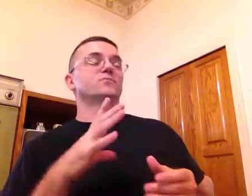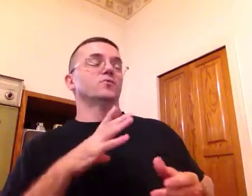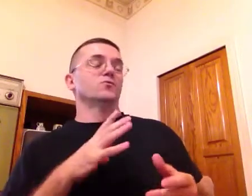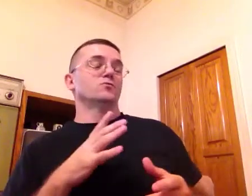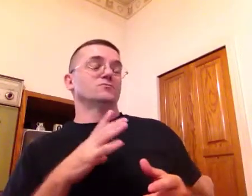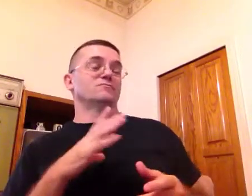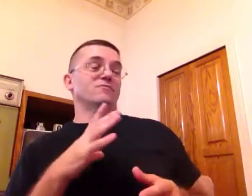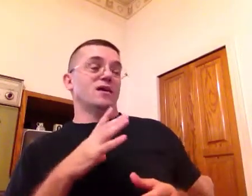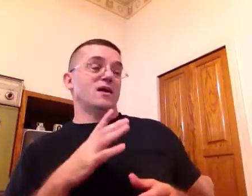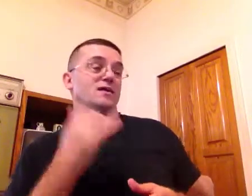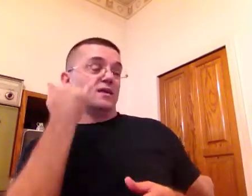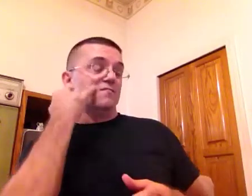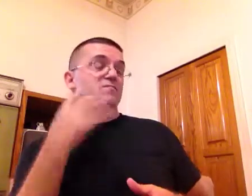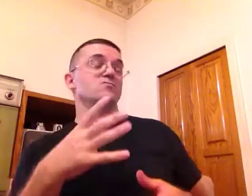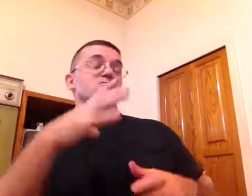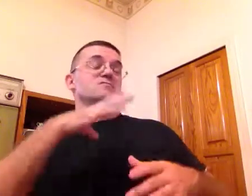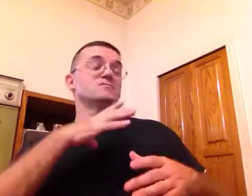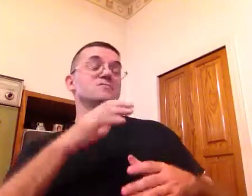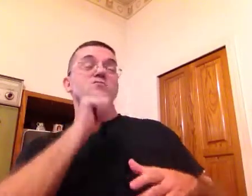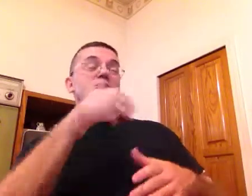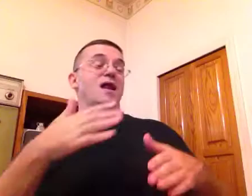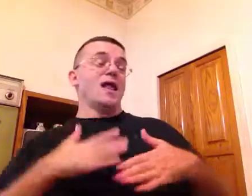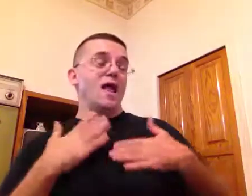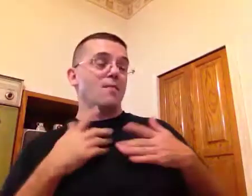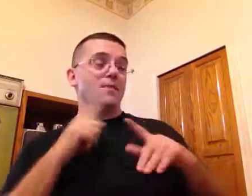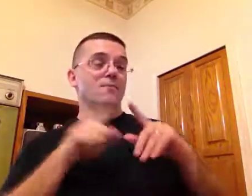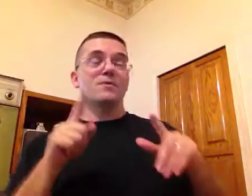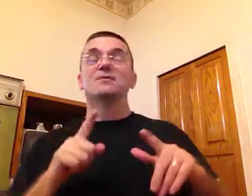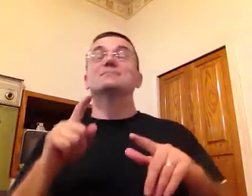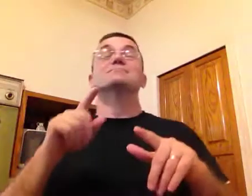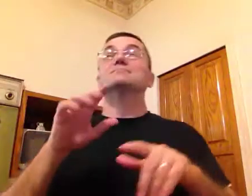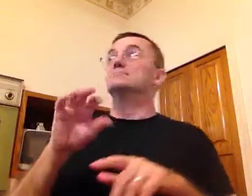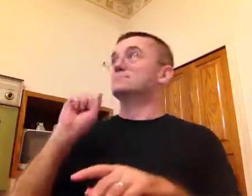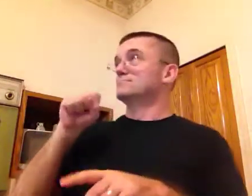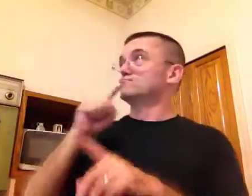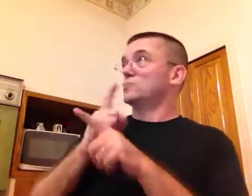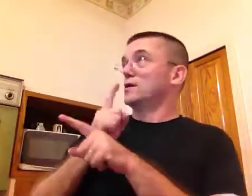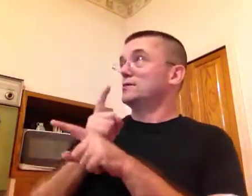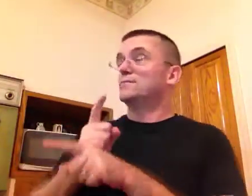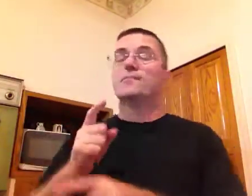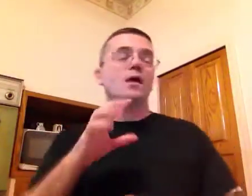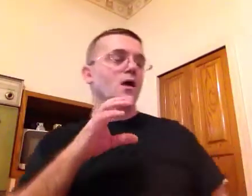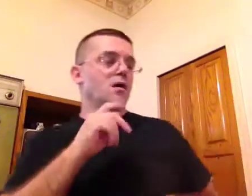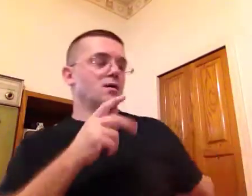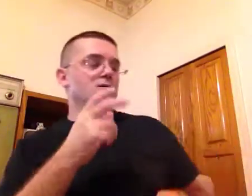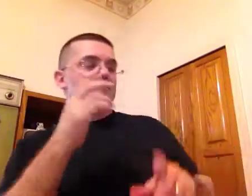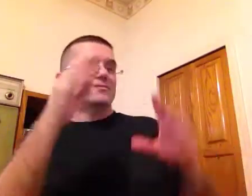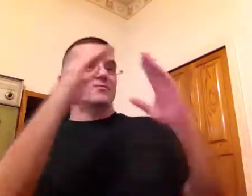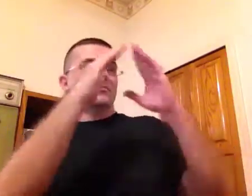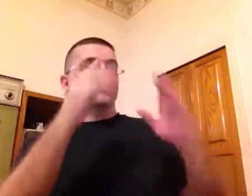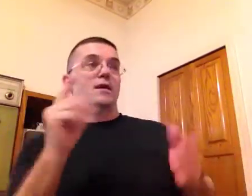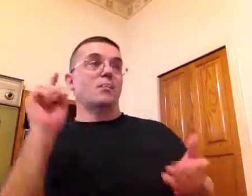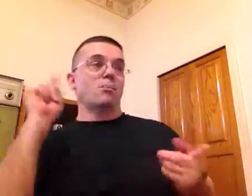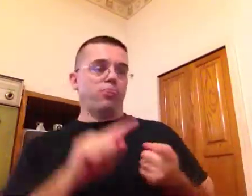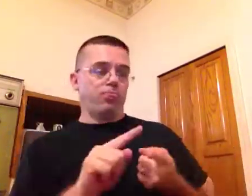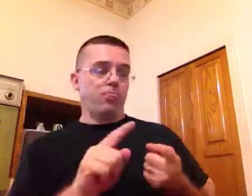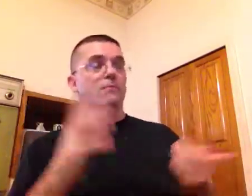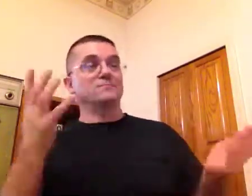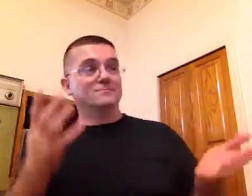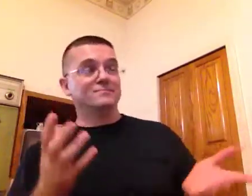if you have to. Not I need 100% return. Exactly. Assuming the real estate doesn't just collapse. Because you have to make sure the taxes stay